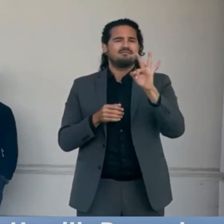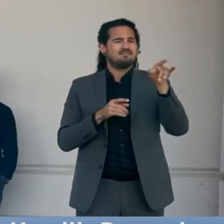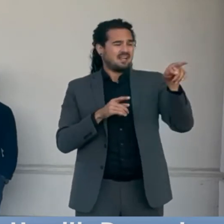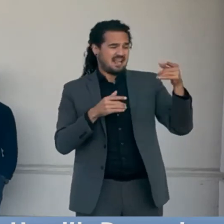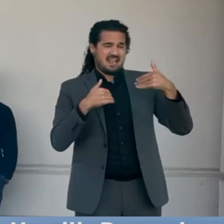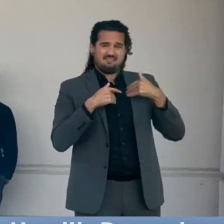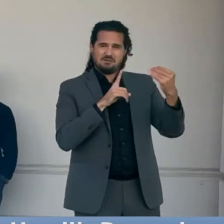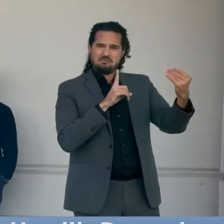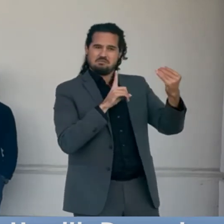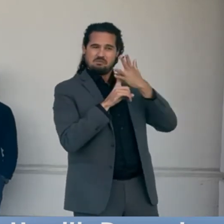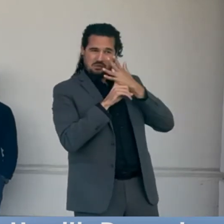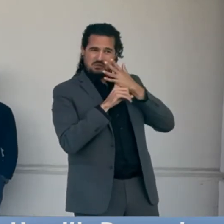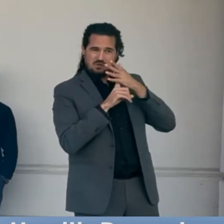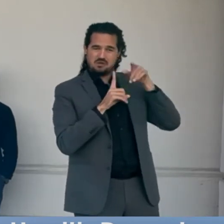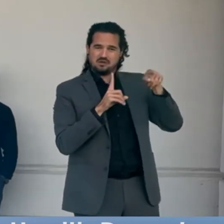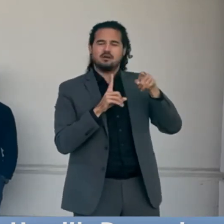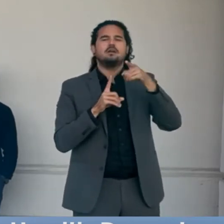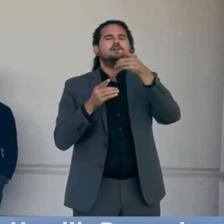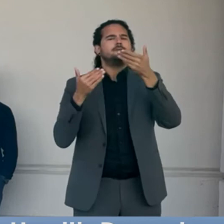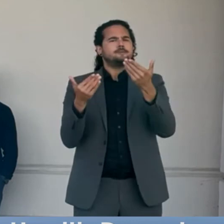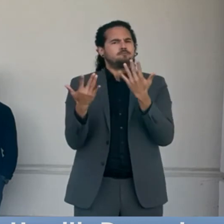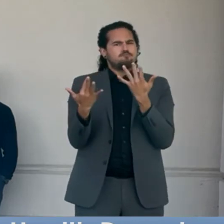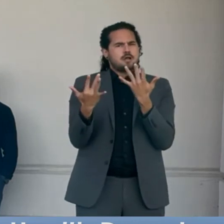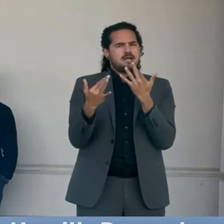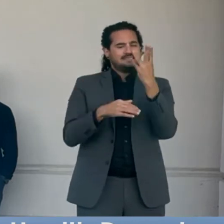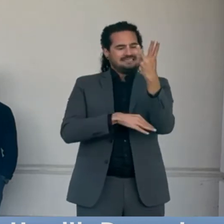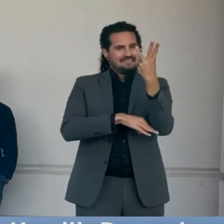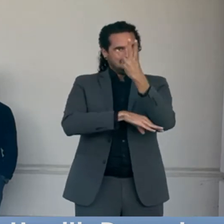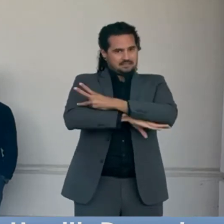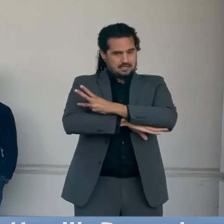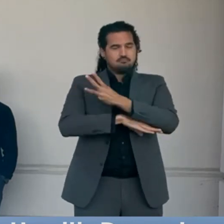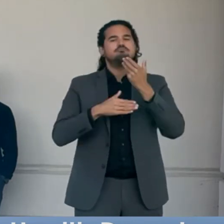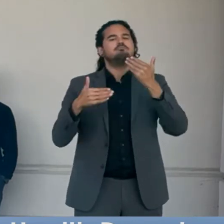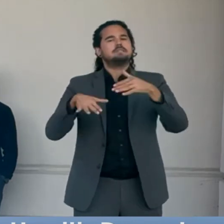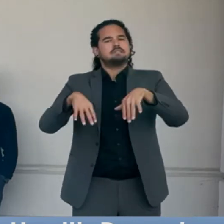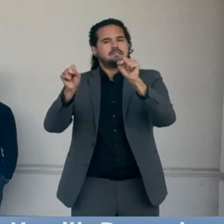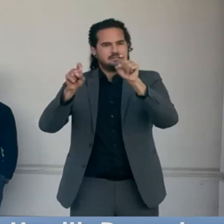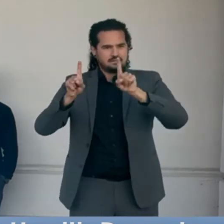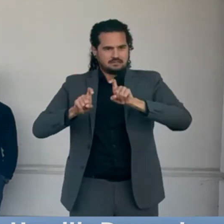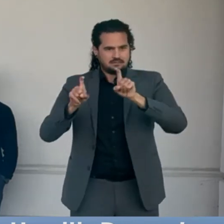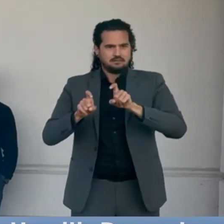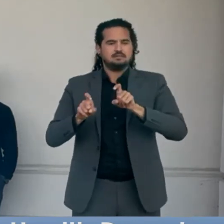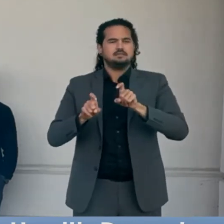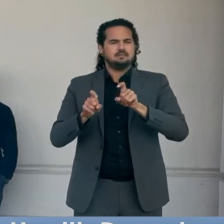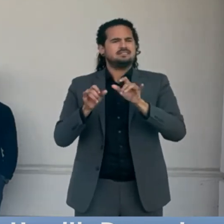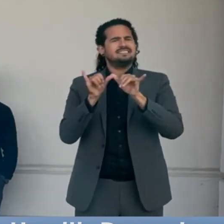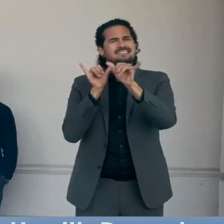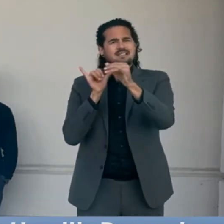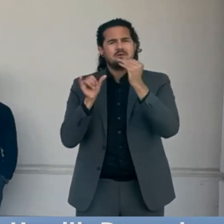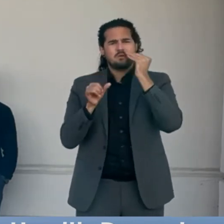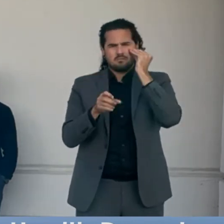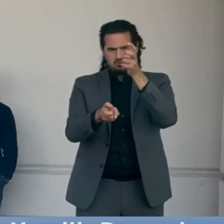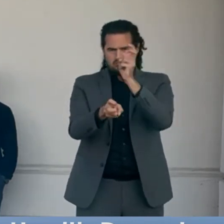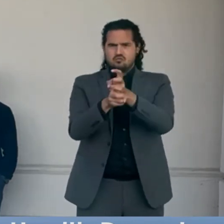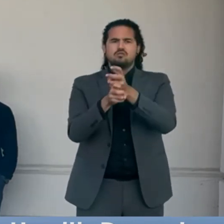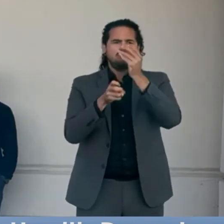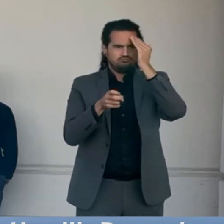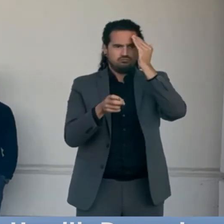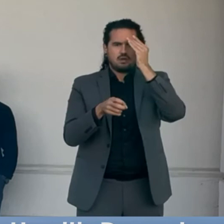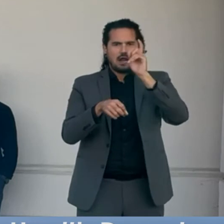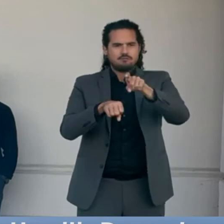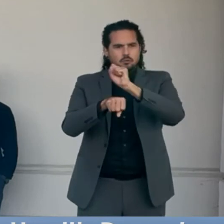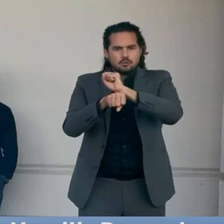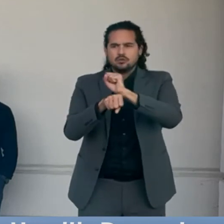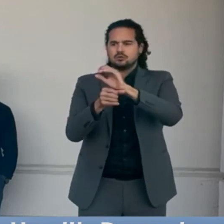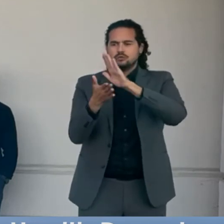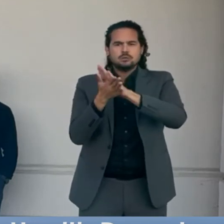that quarantine is difficult. It is not easy to stay home when people have jobs to go to, school to go to, loved ones to care for.